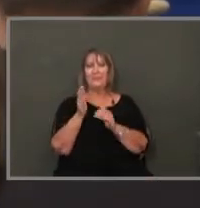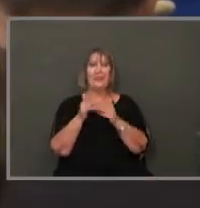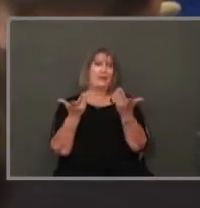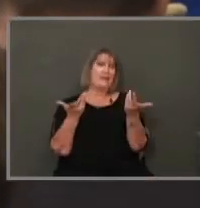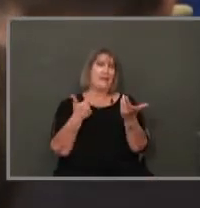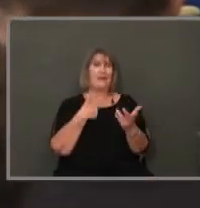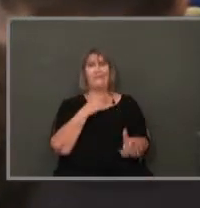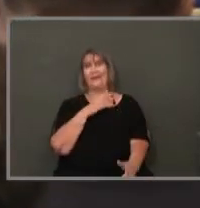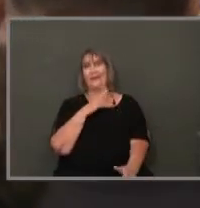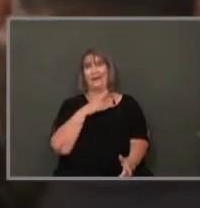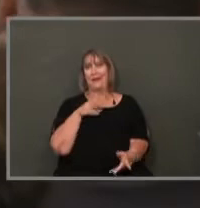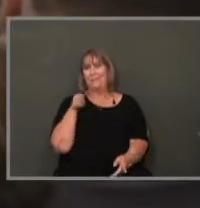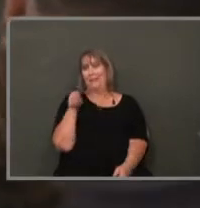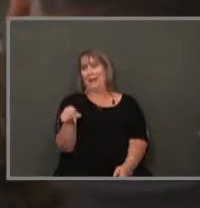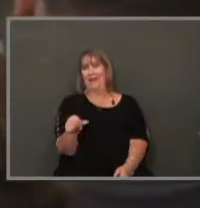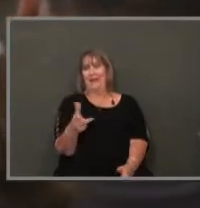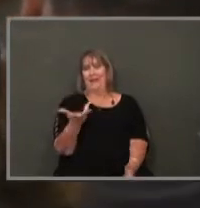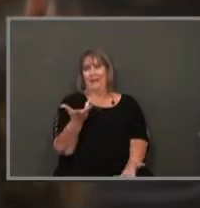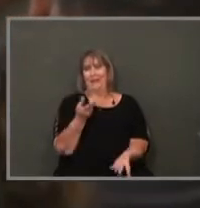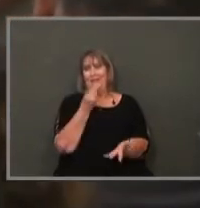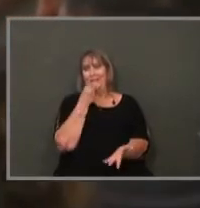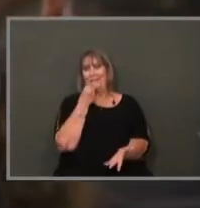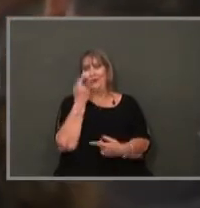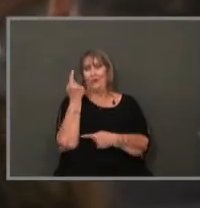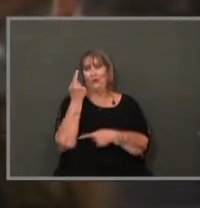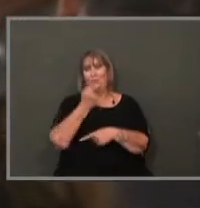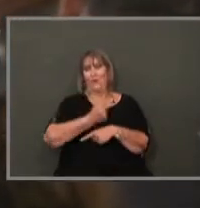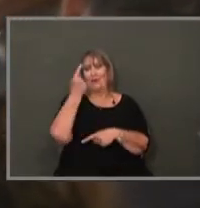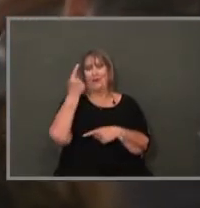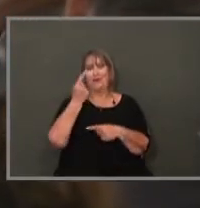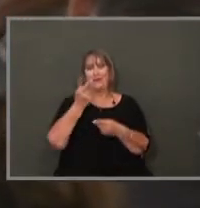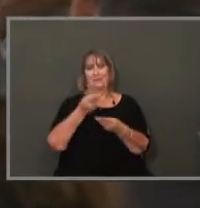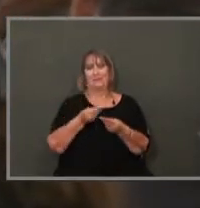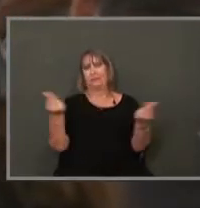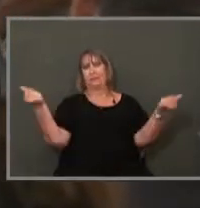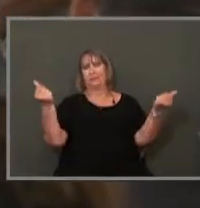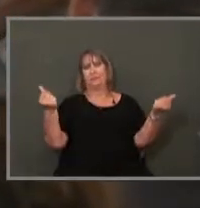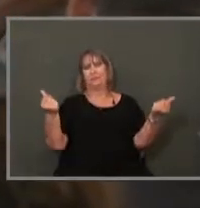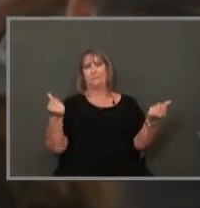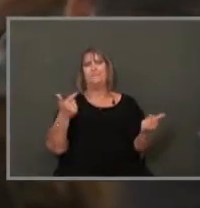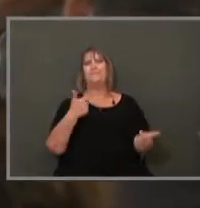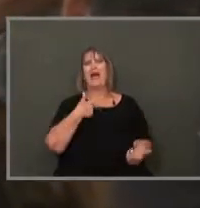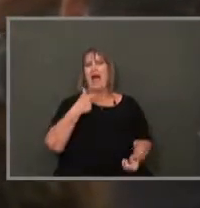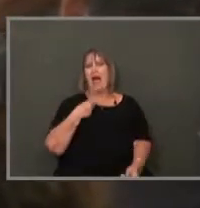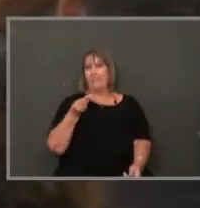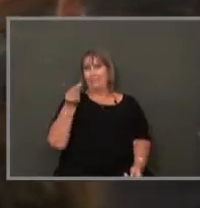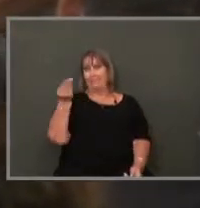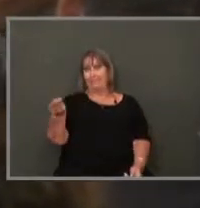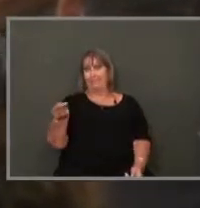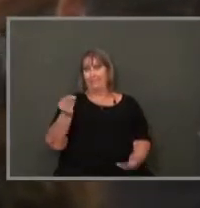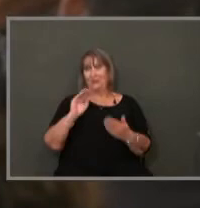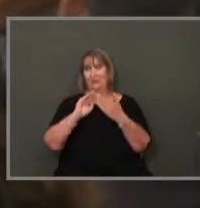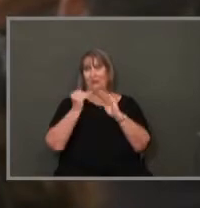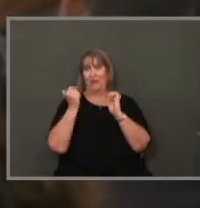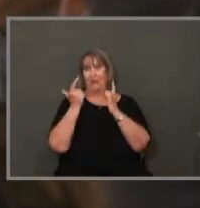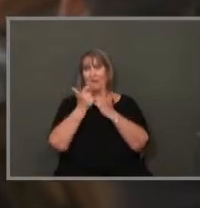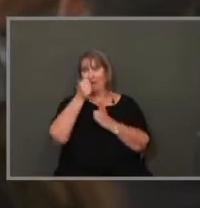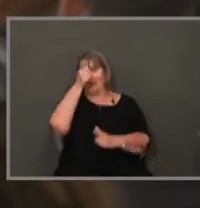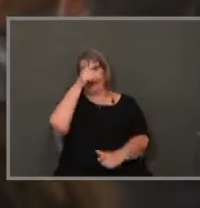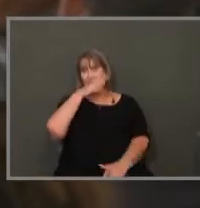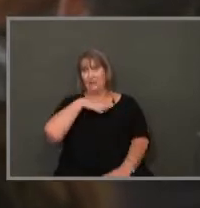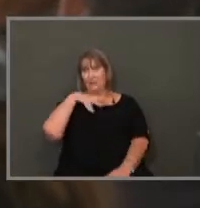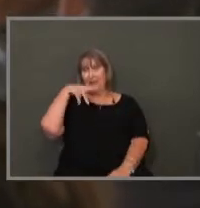I Right. end the debt. Well, that's exactly, and I'll hand the microphone to the councilman, because that's exactly